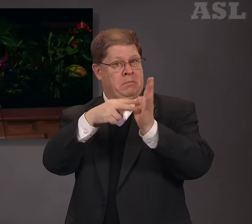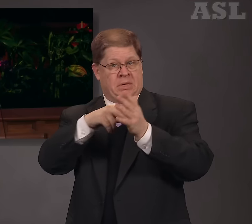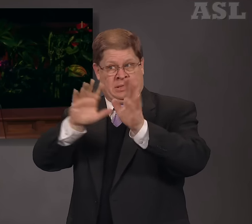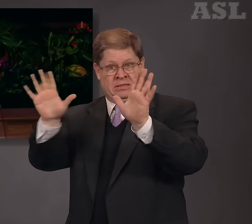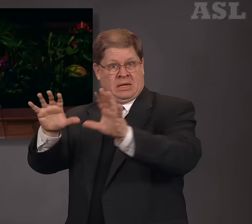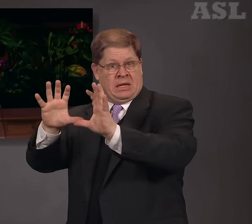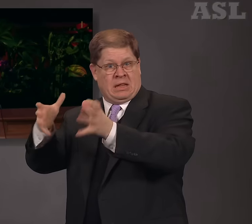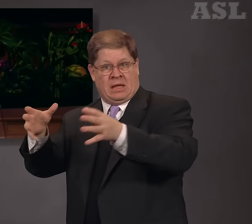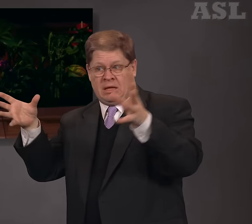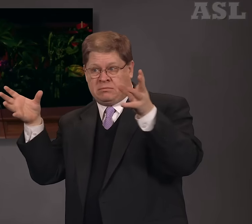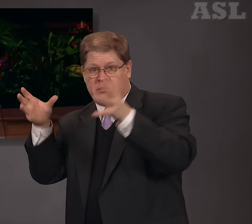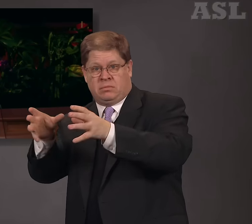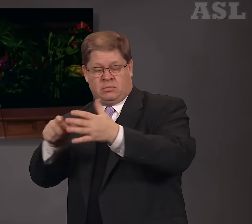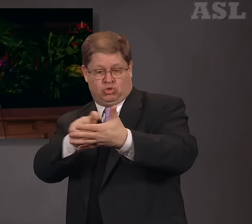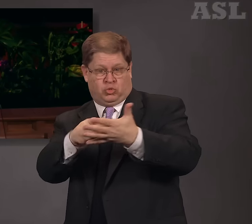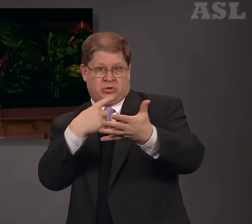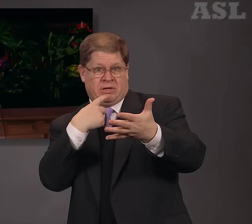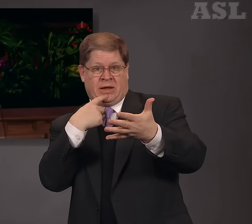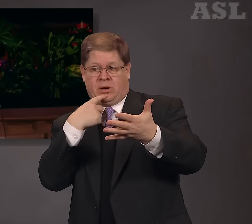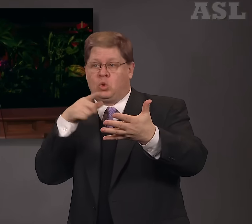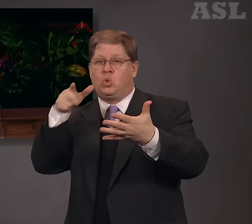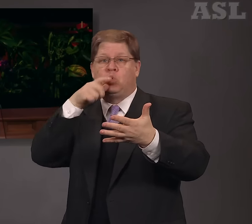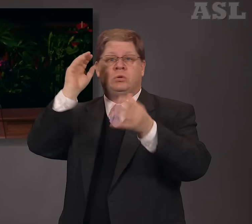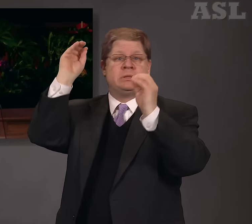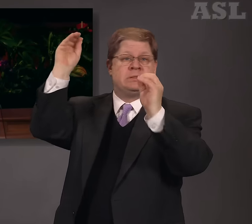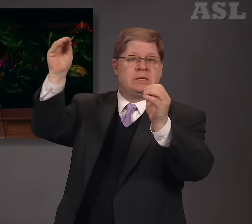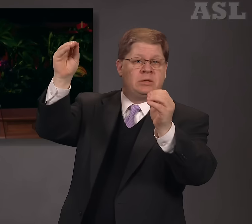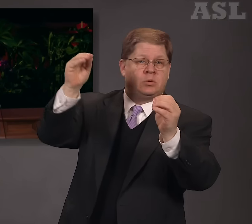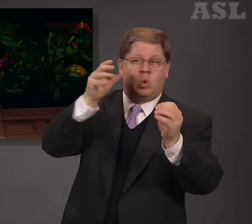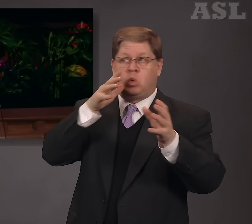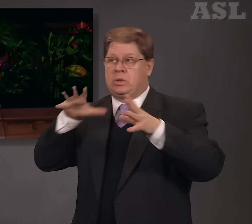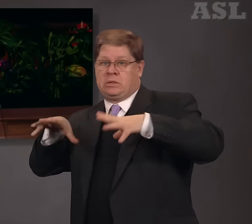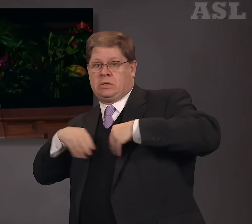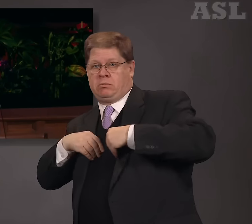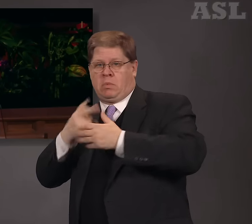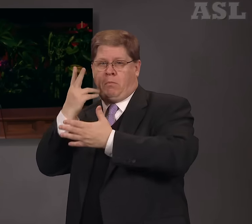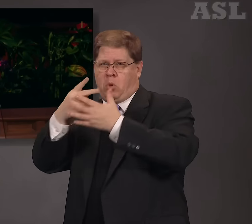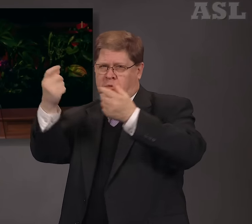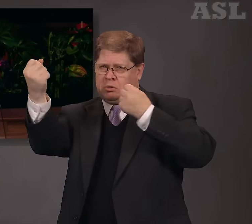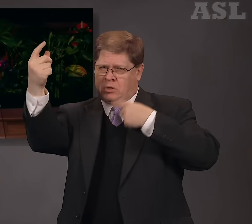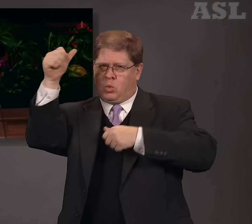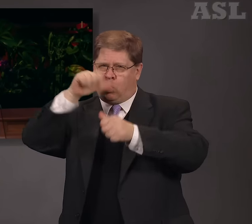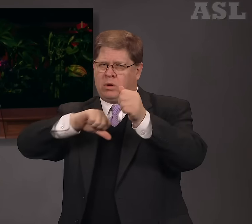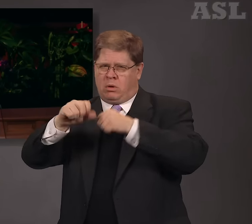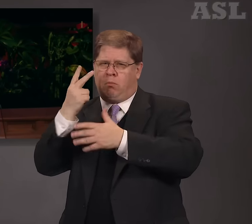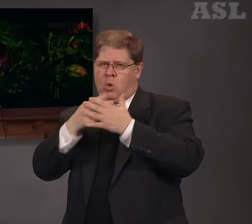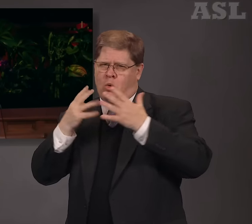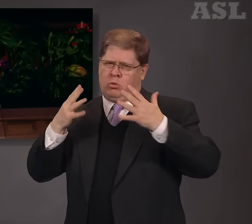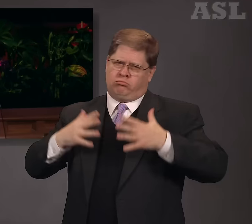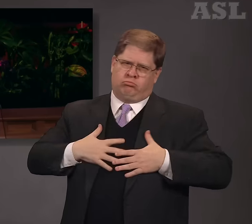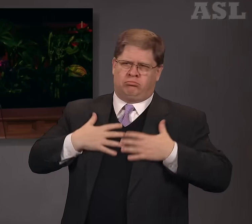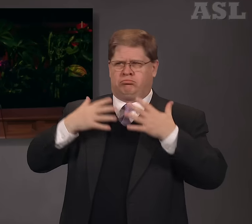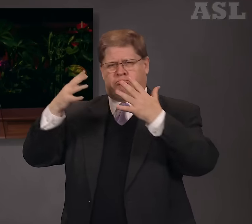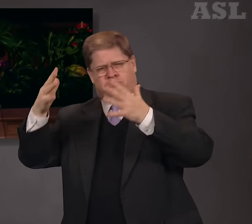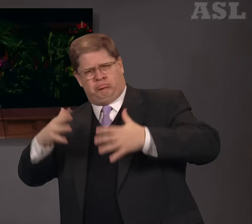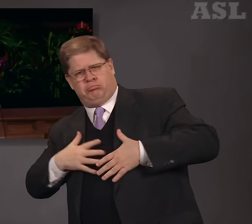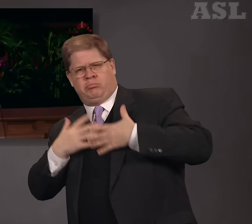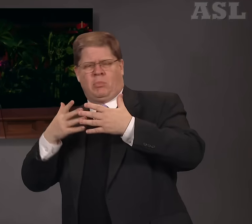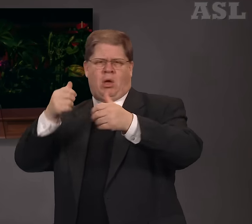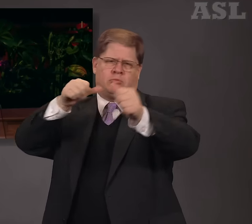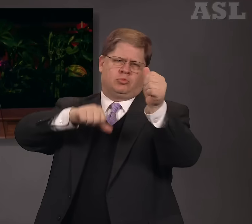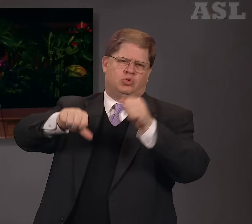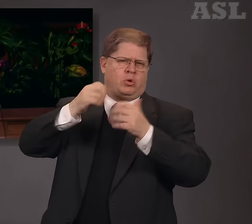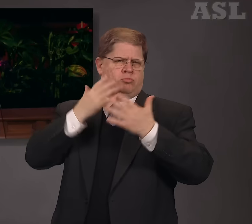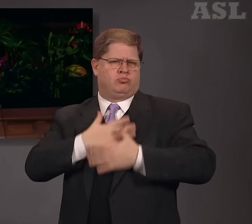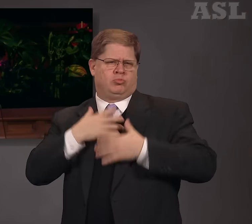Sunday classes, he that preacheth and he that receiveth understand one another, and both are edified and